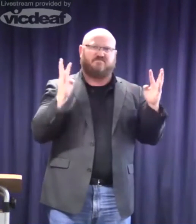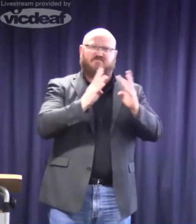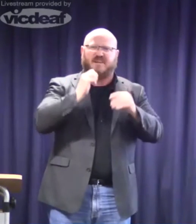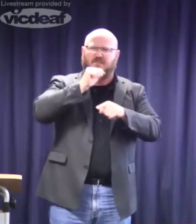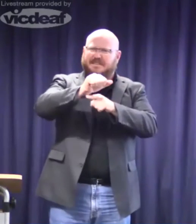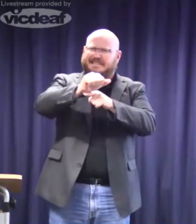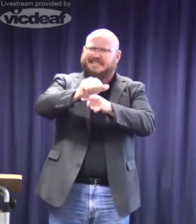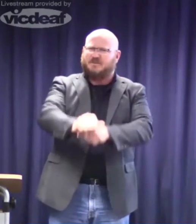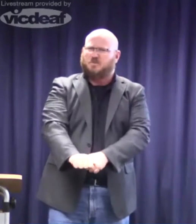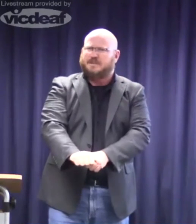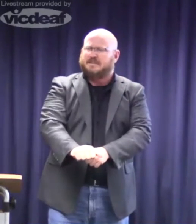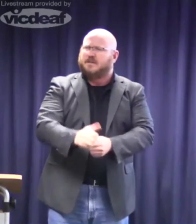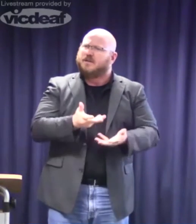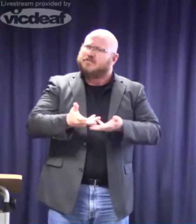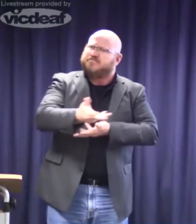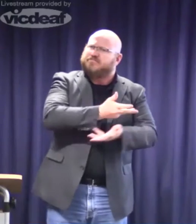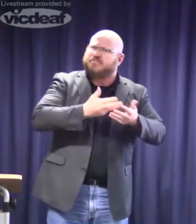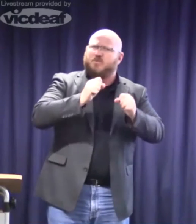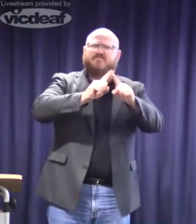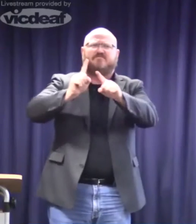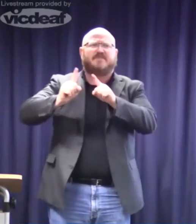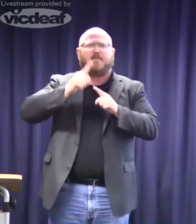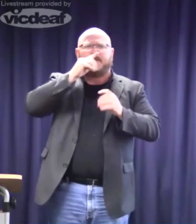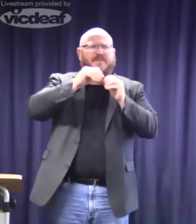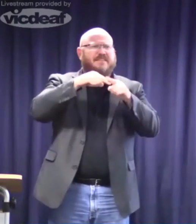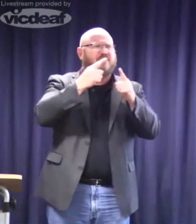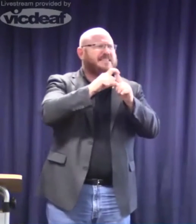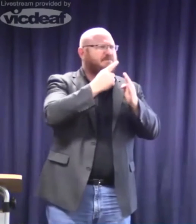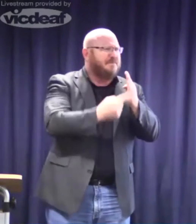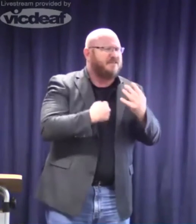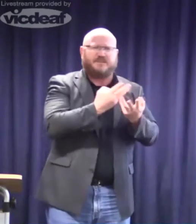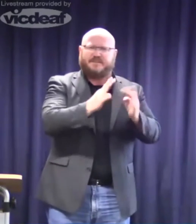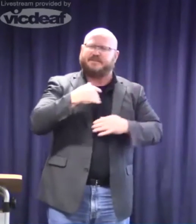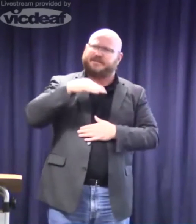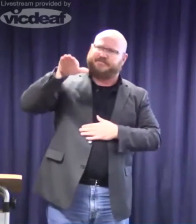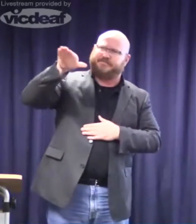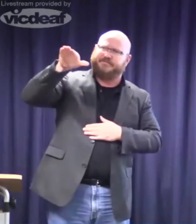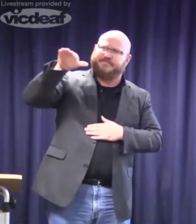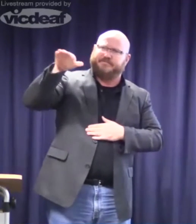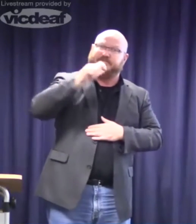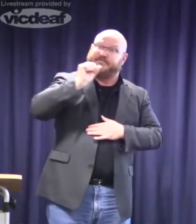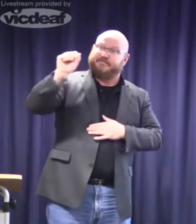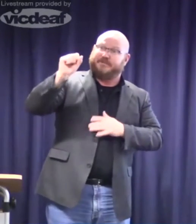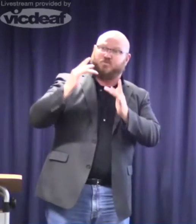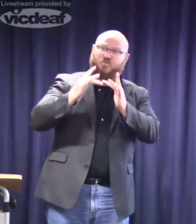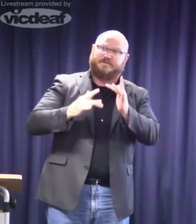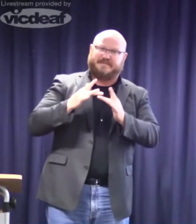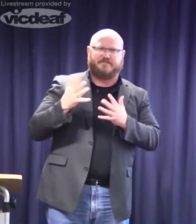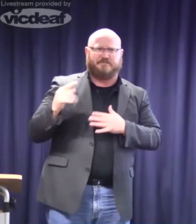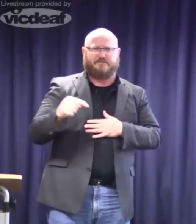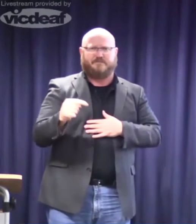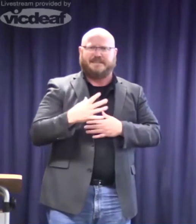I sit on the NDIS CEO forum, which meets every 6 weeks to discuss different issues affecting people with